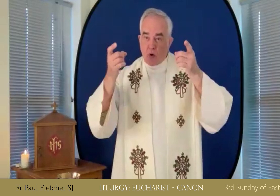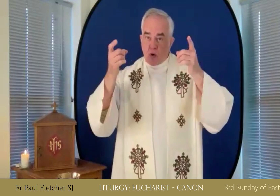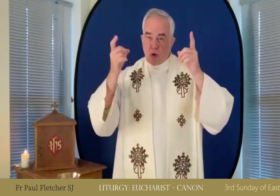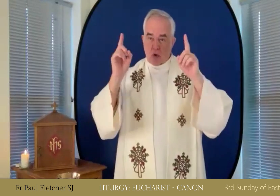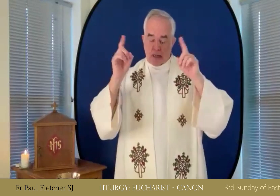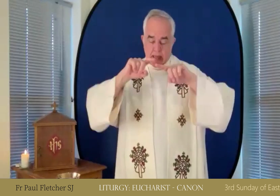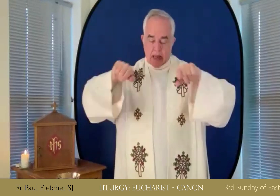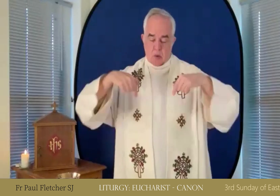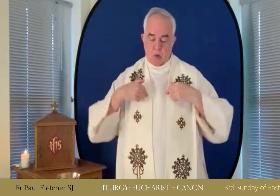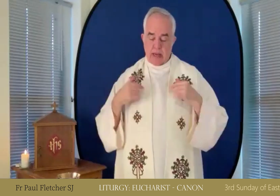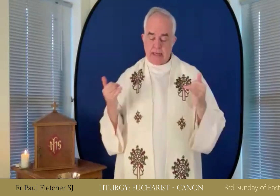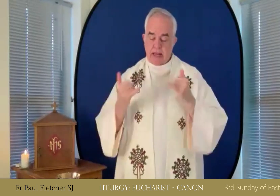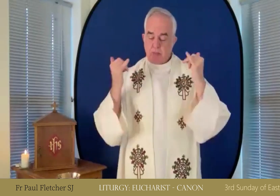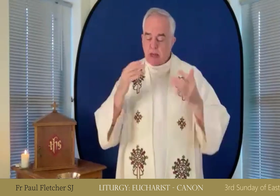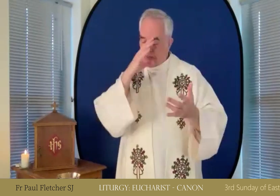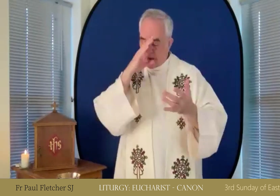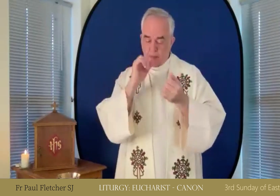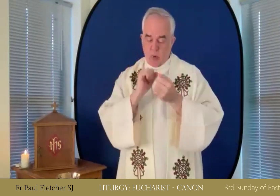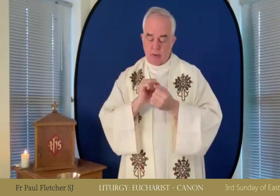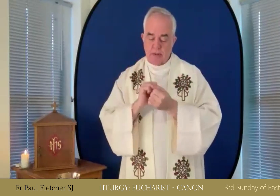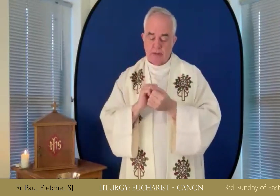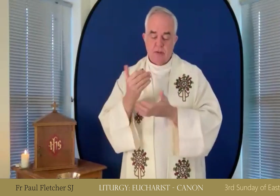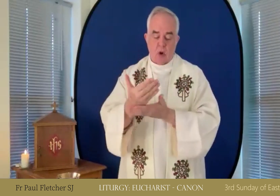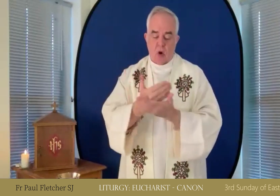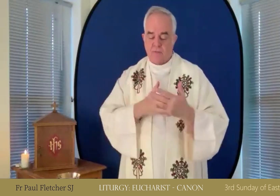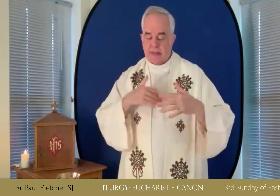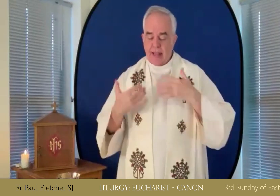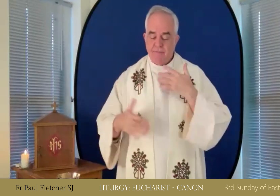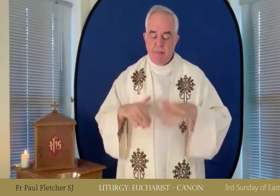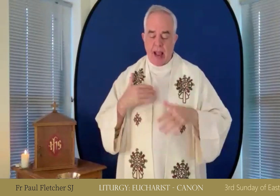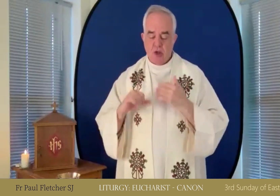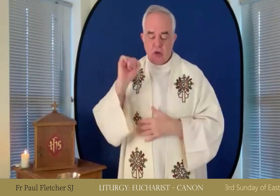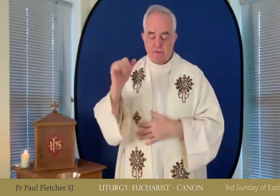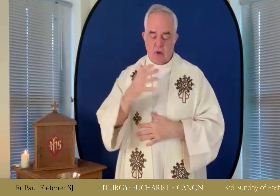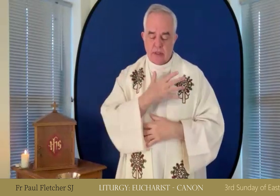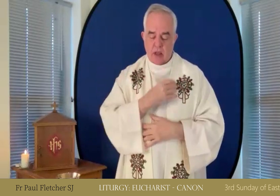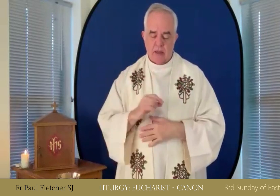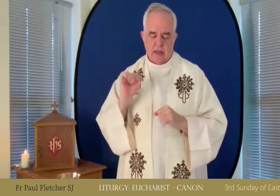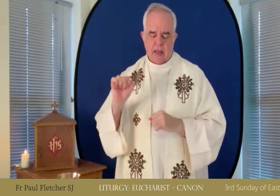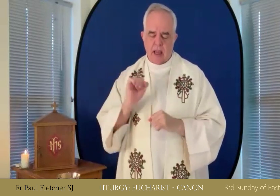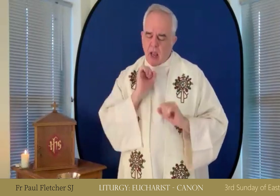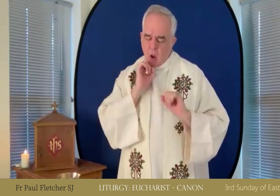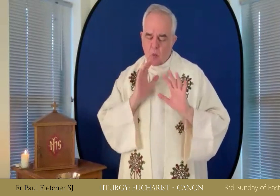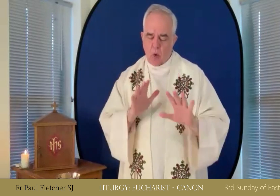Therefore, Lord, as we celebrate the memorial of the saving catching of your Son, whose